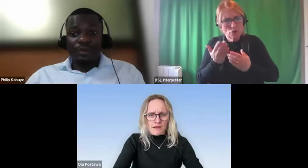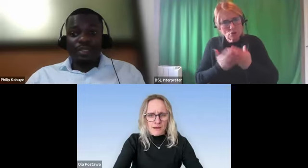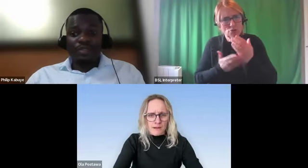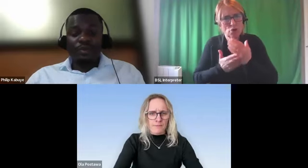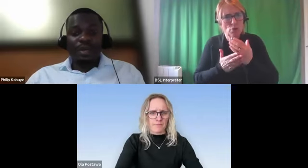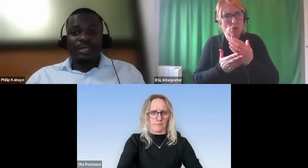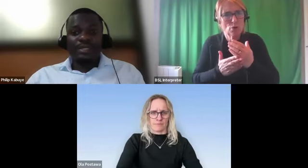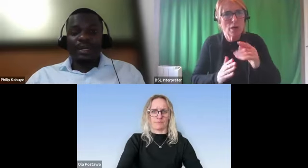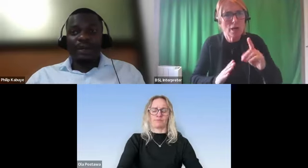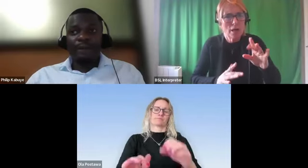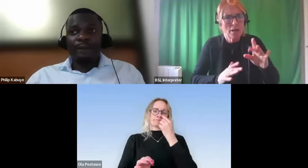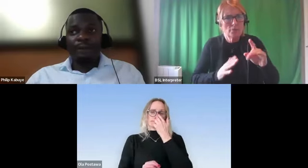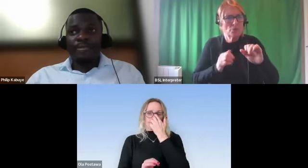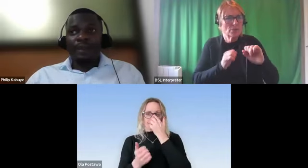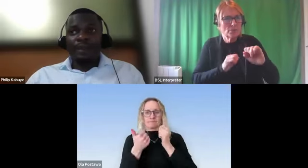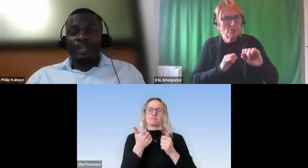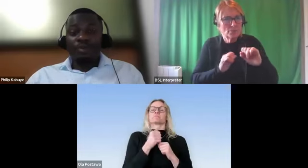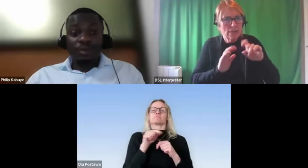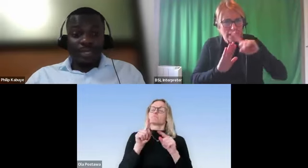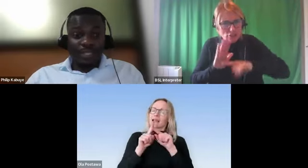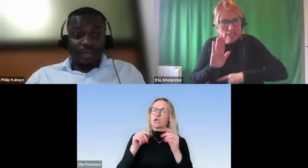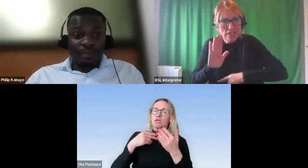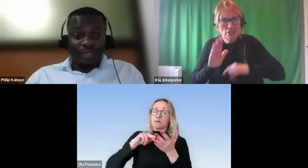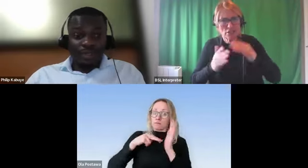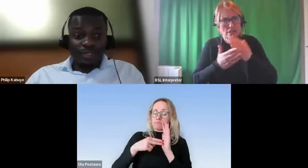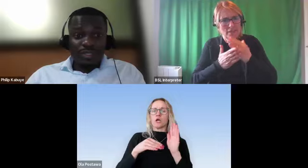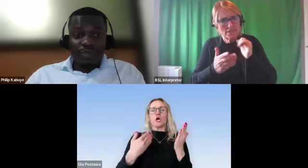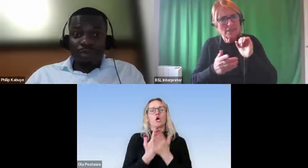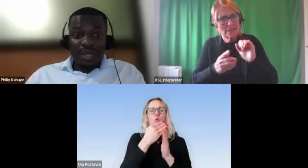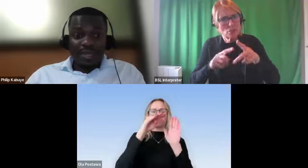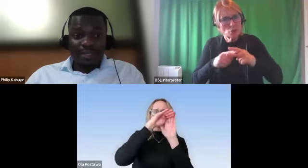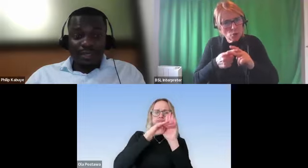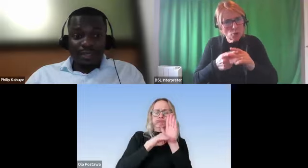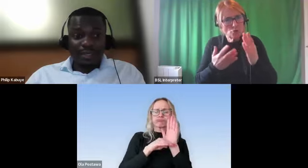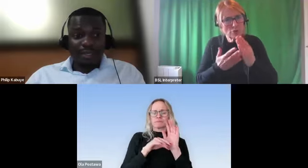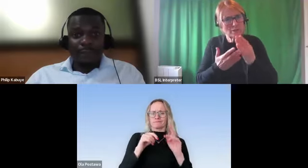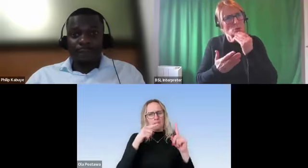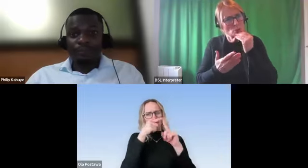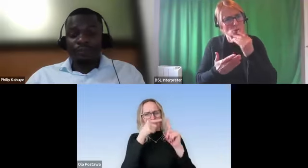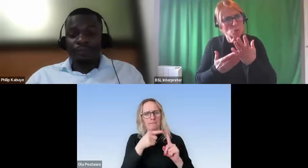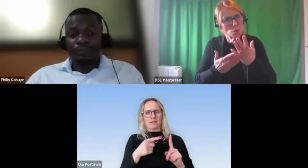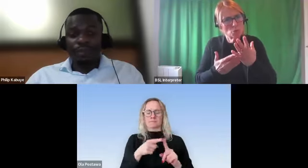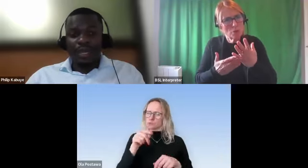also know it is quite a tool that has been misused to weaponize tech